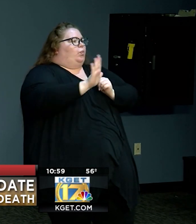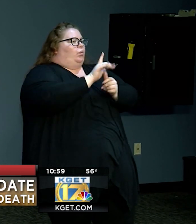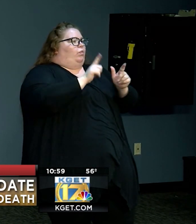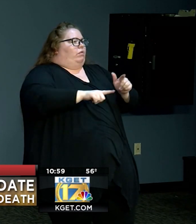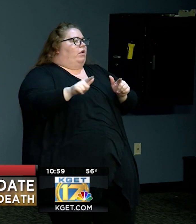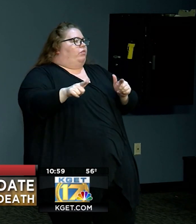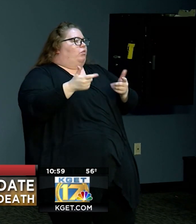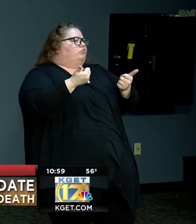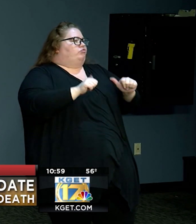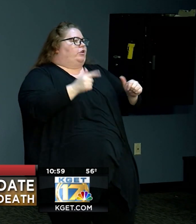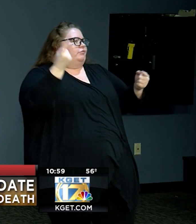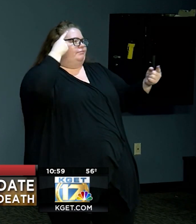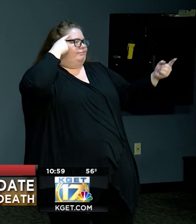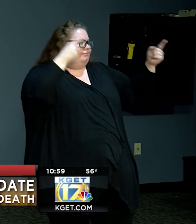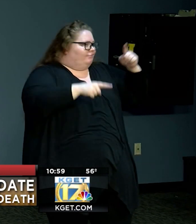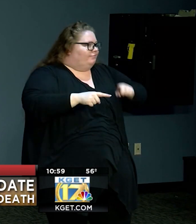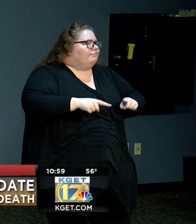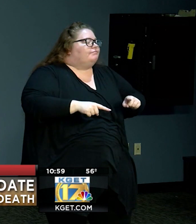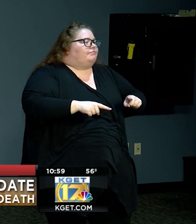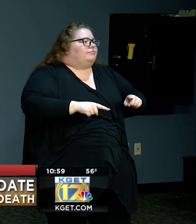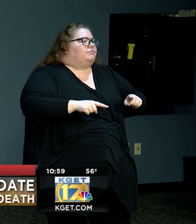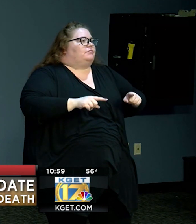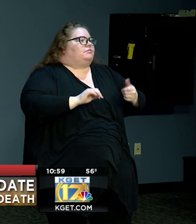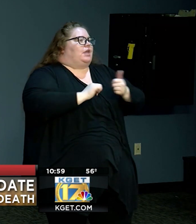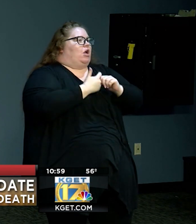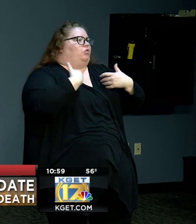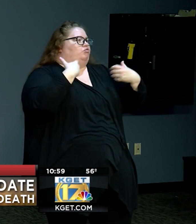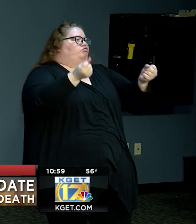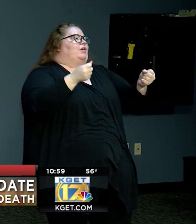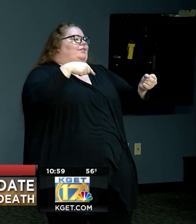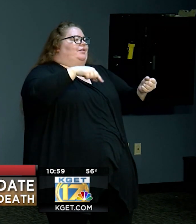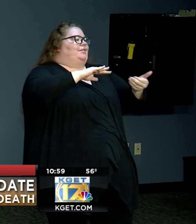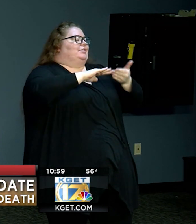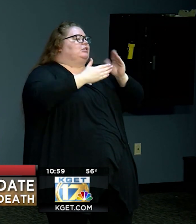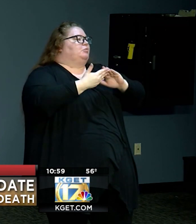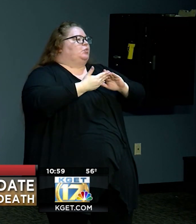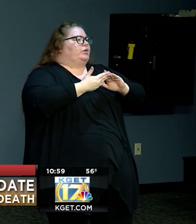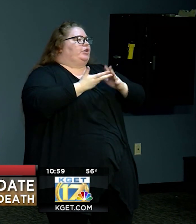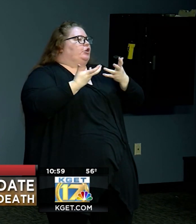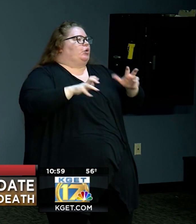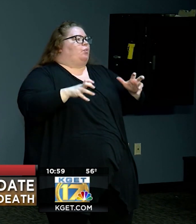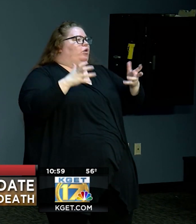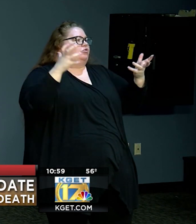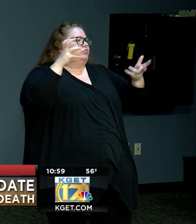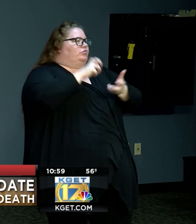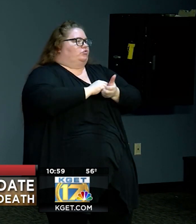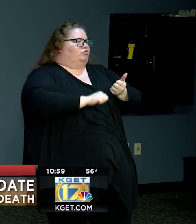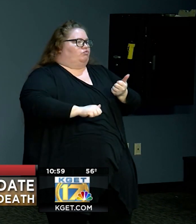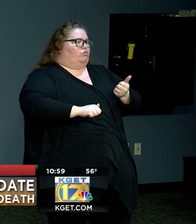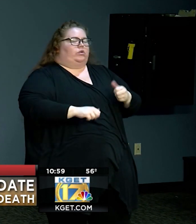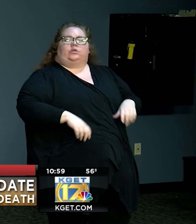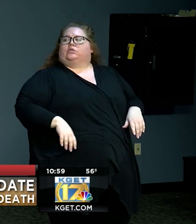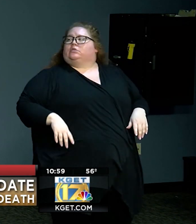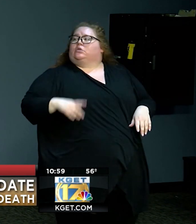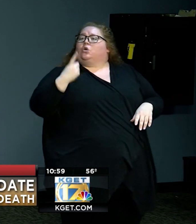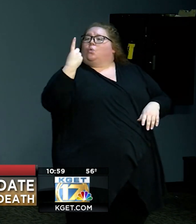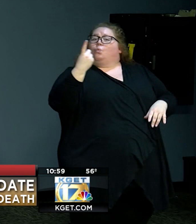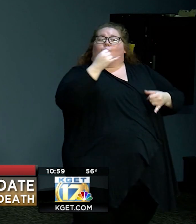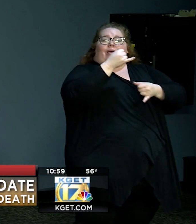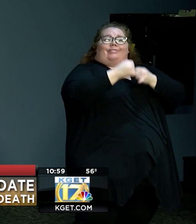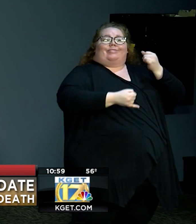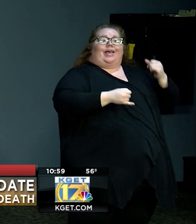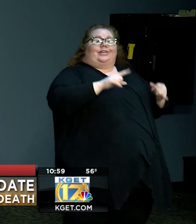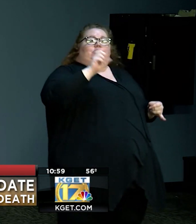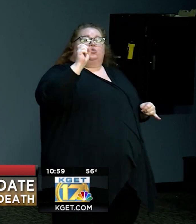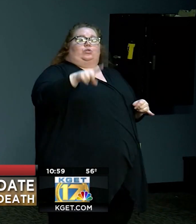compromise that strengthens the fabric of this community and not tear at it. So, thank you. I think there's one last question.